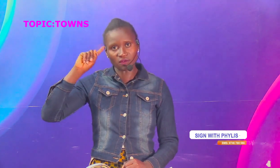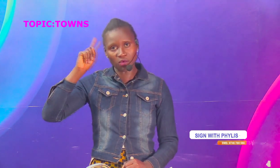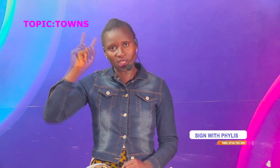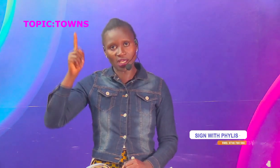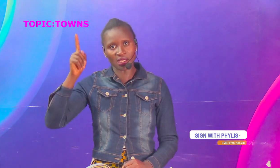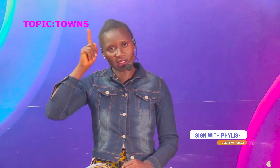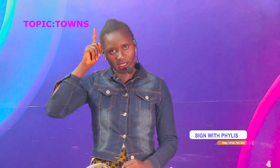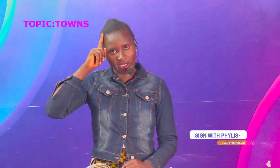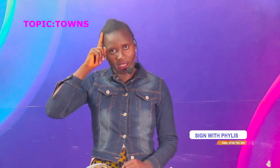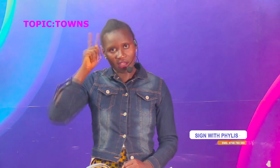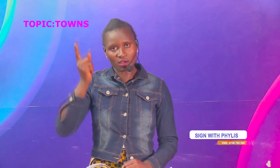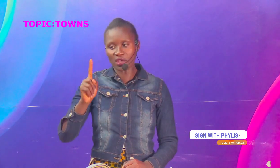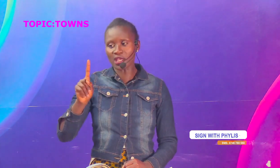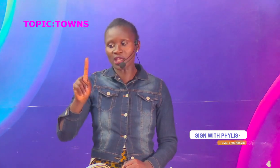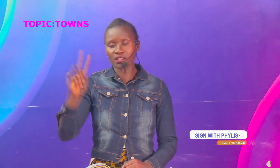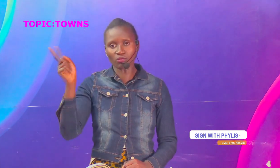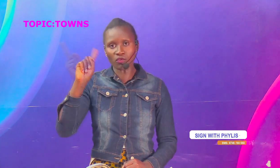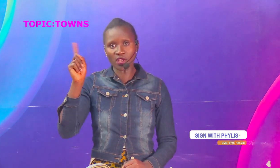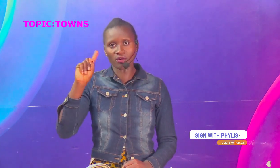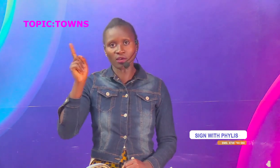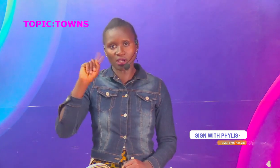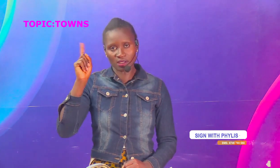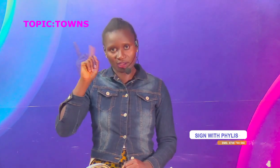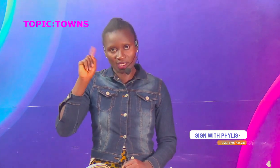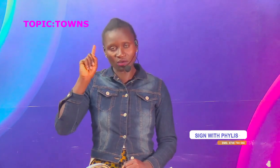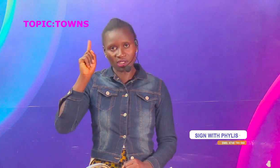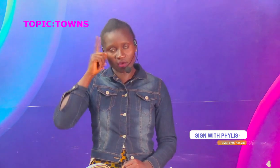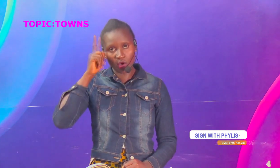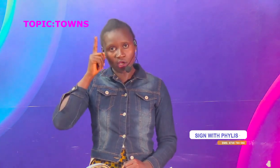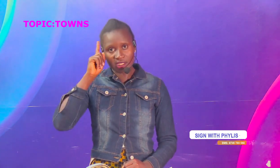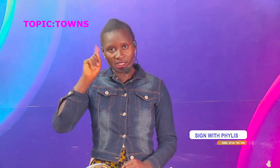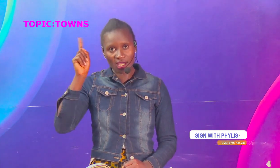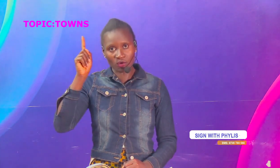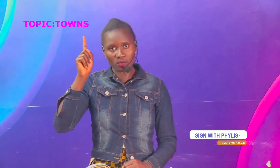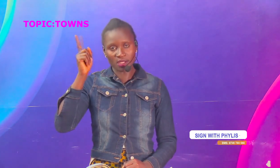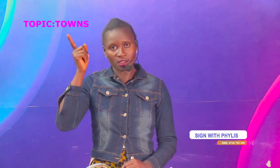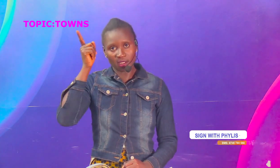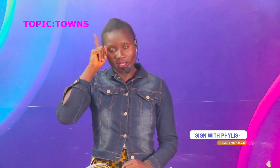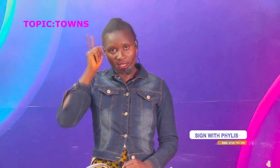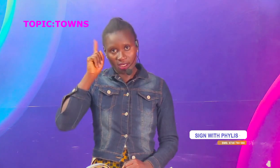here, making it moving sideways. So Nairobi,